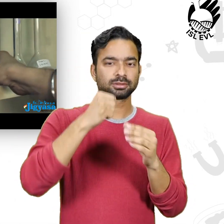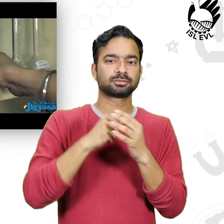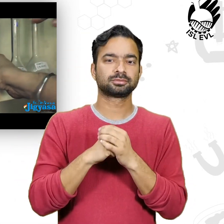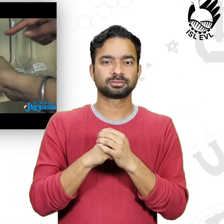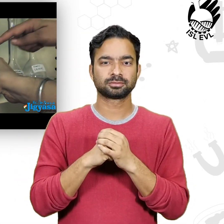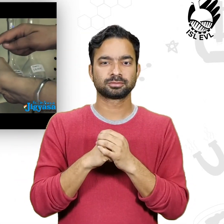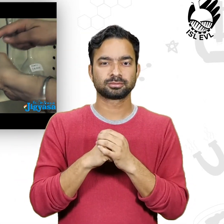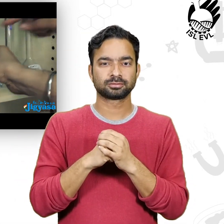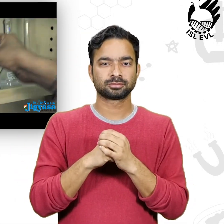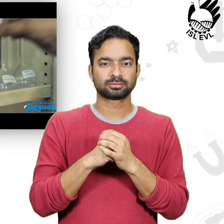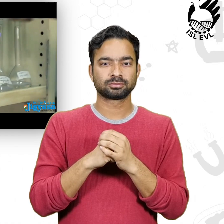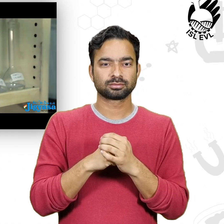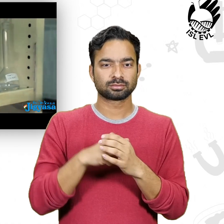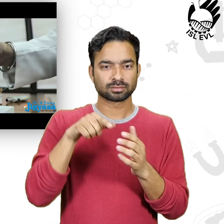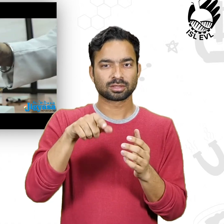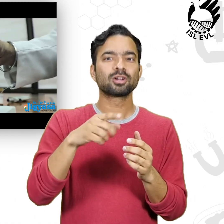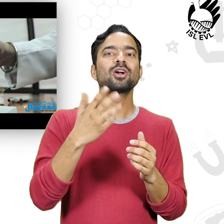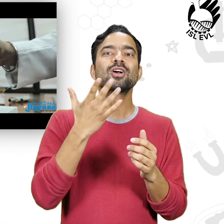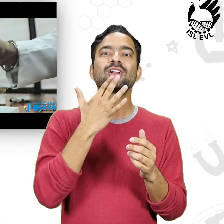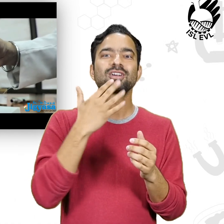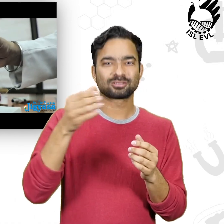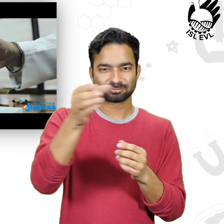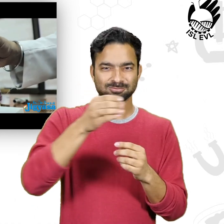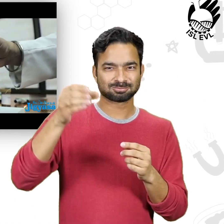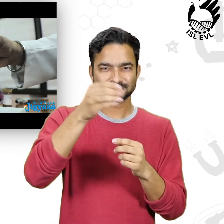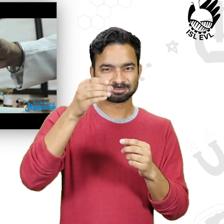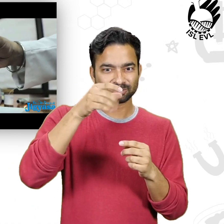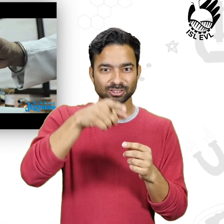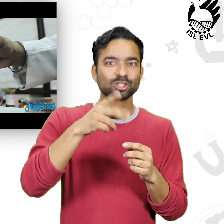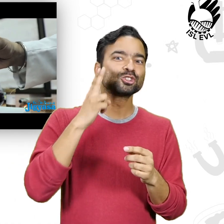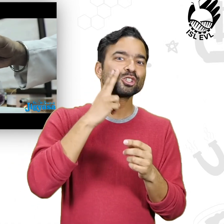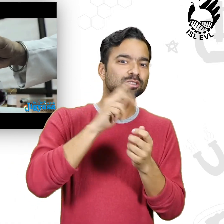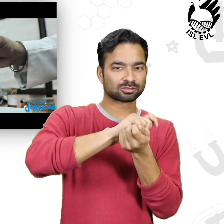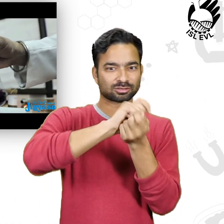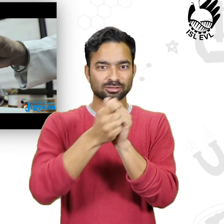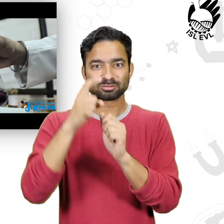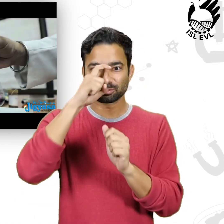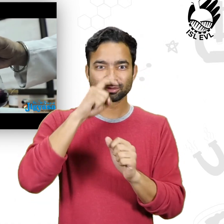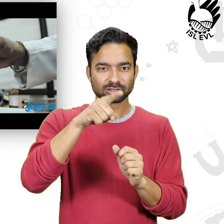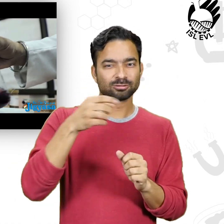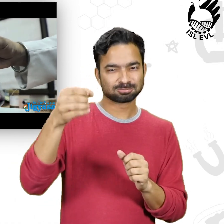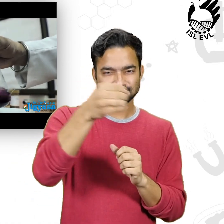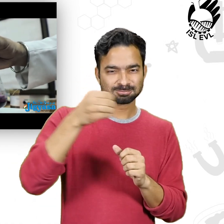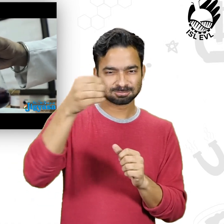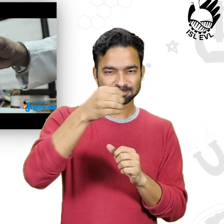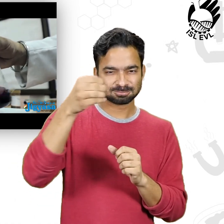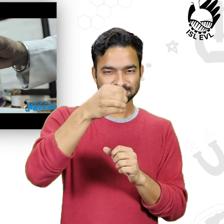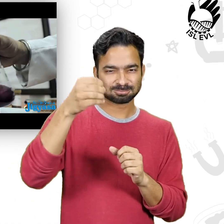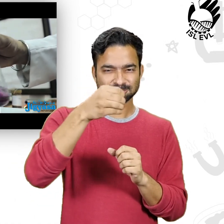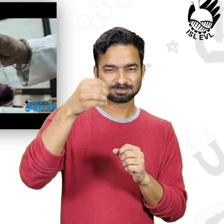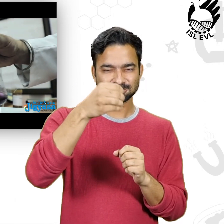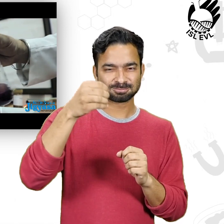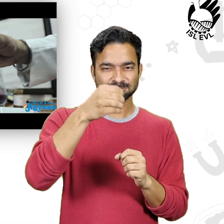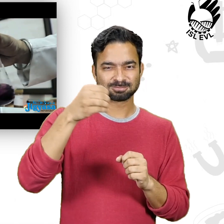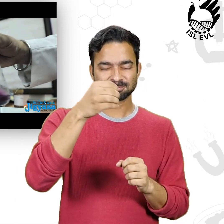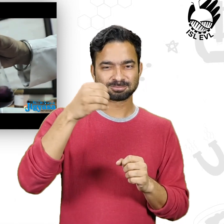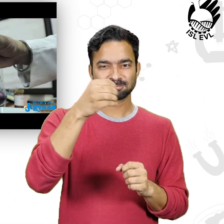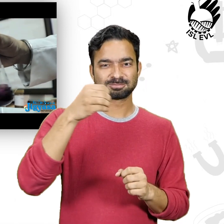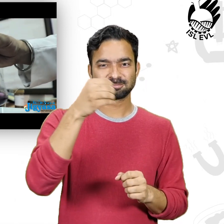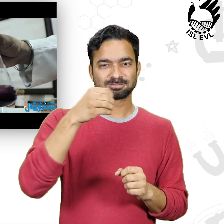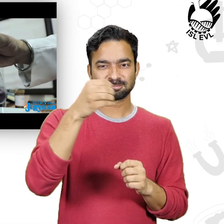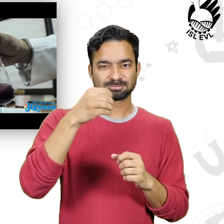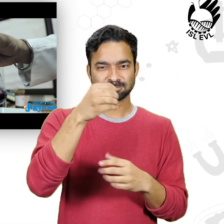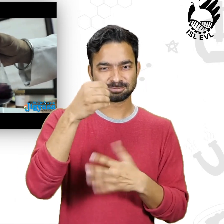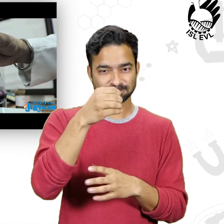Going to add Calcon indicator. So the color will change from pink to blue. We are doing